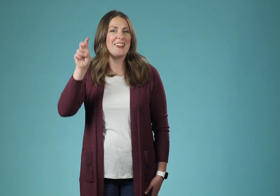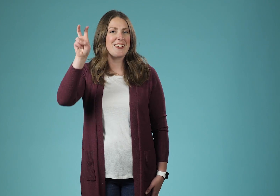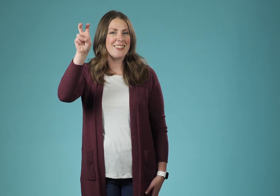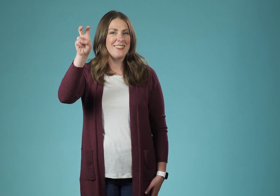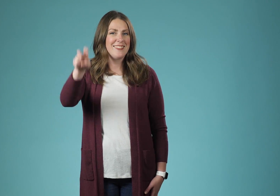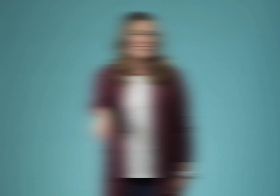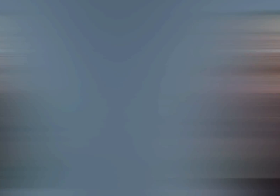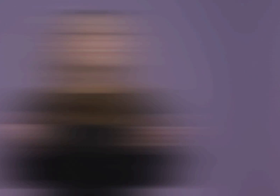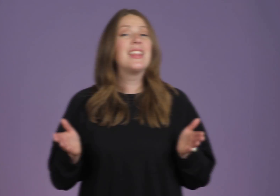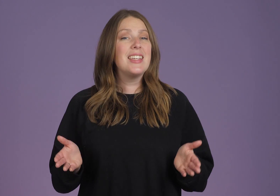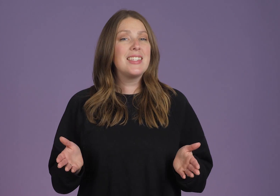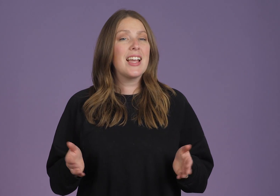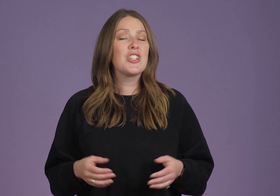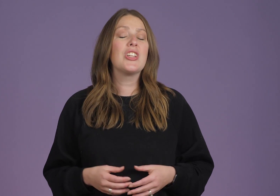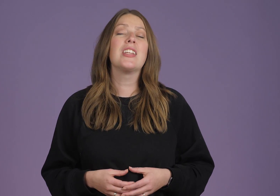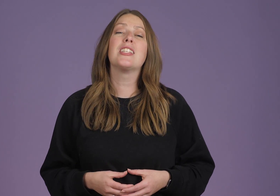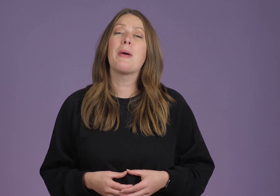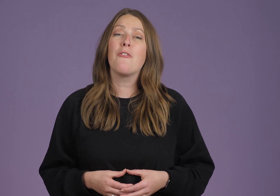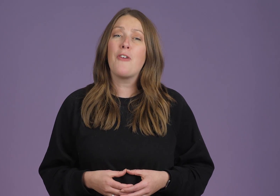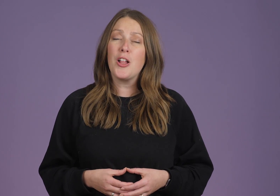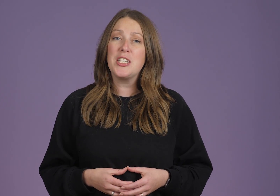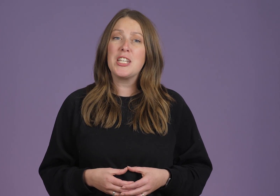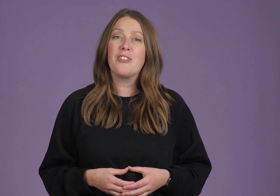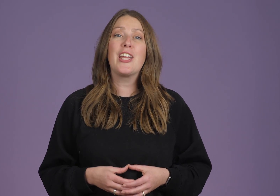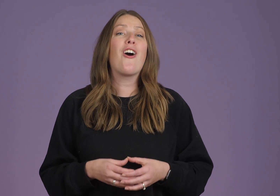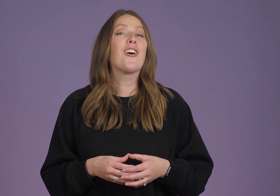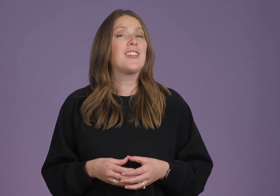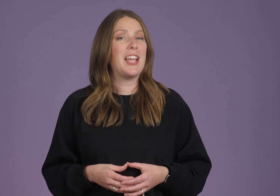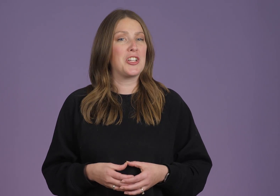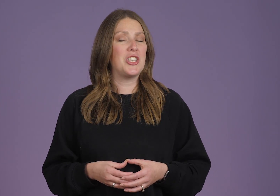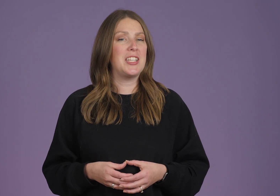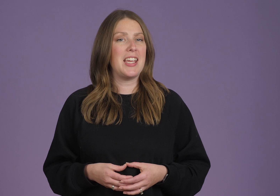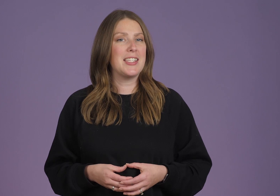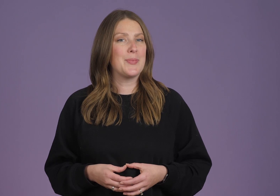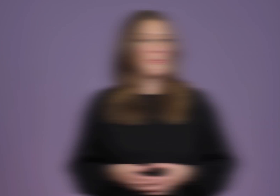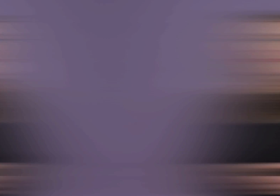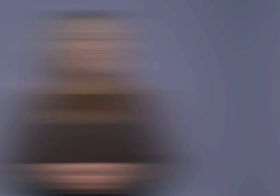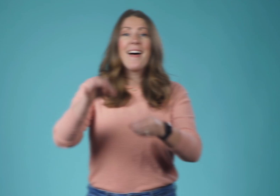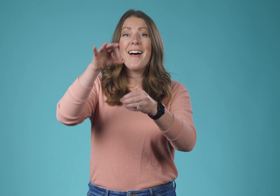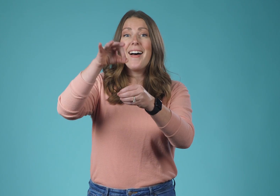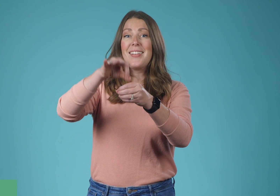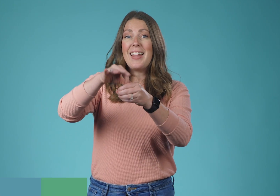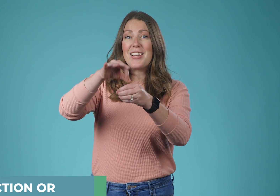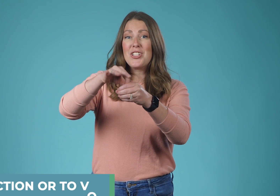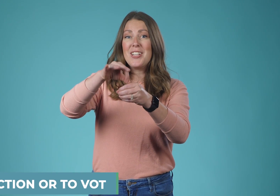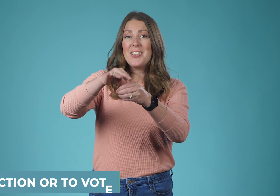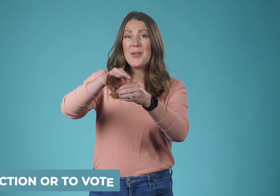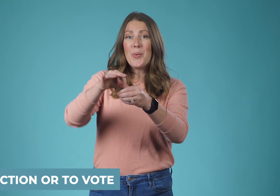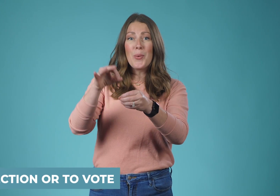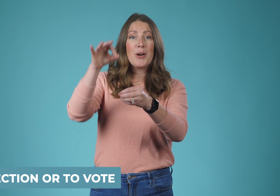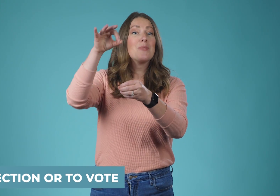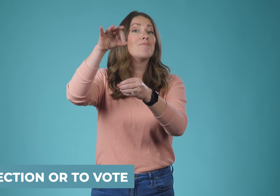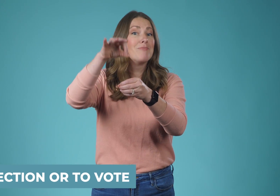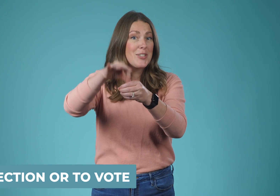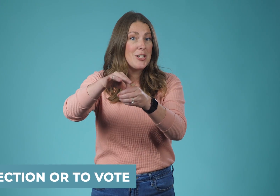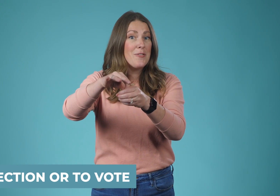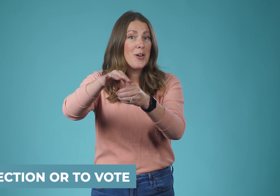Stairs. This section is about volunteering on election days. Election or to